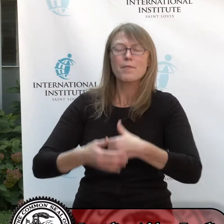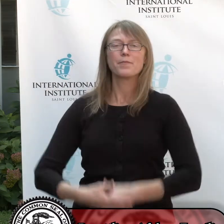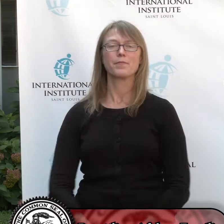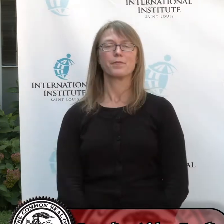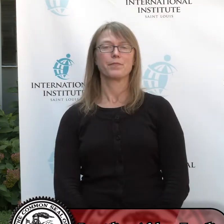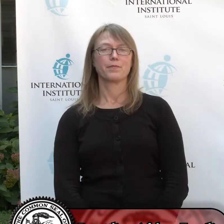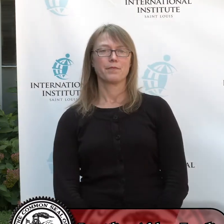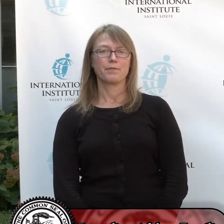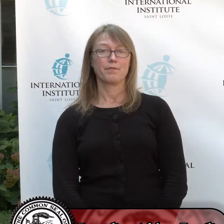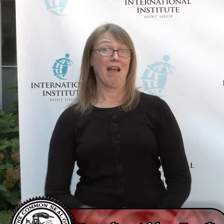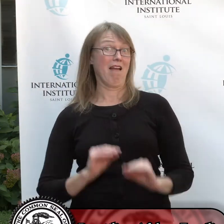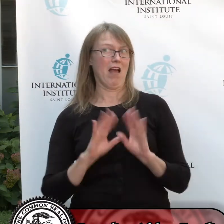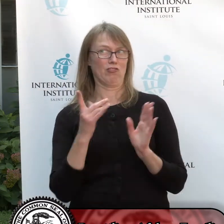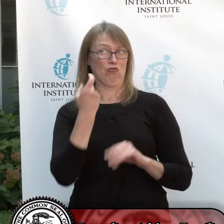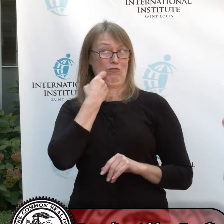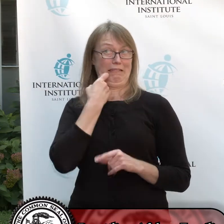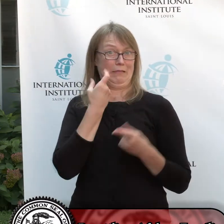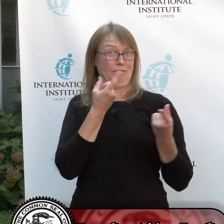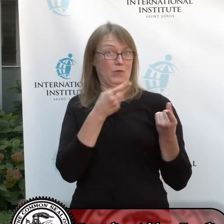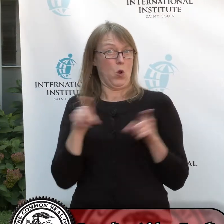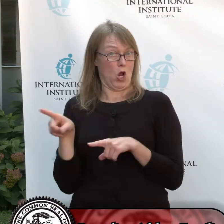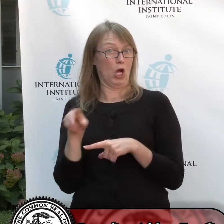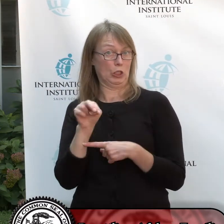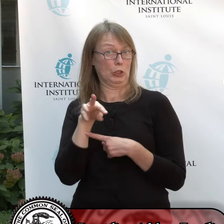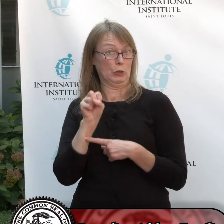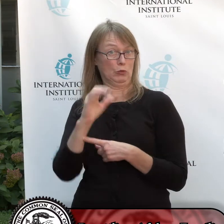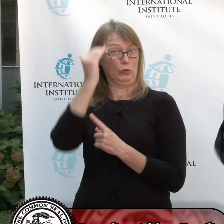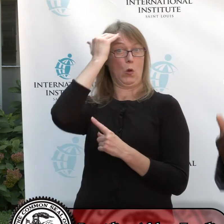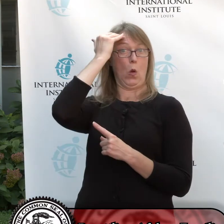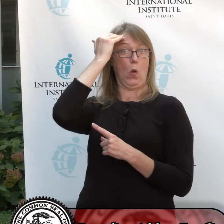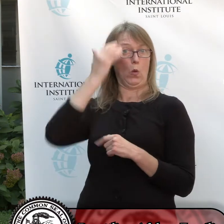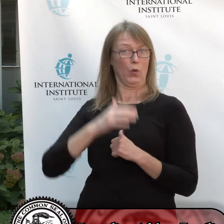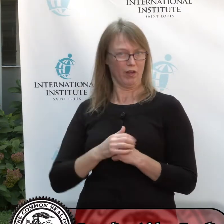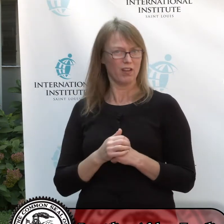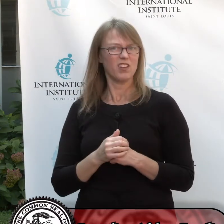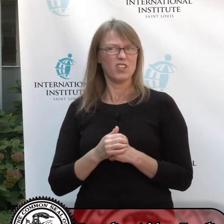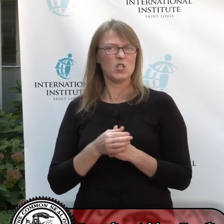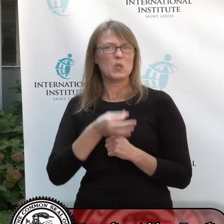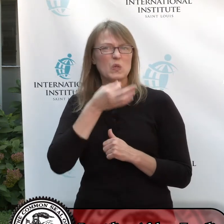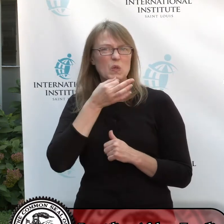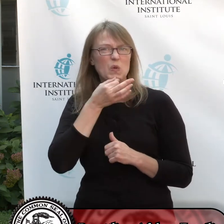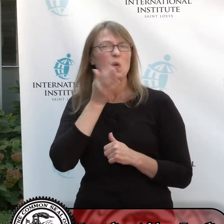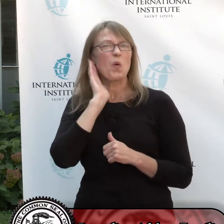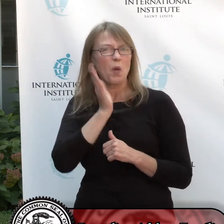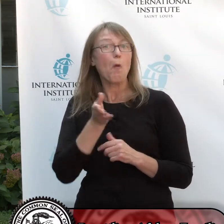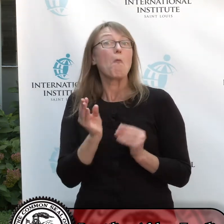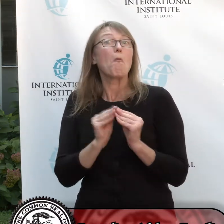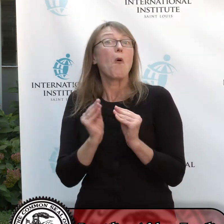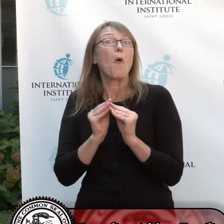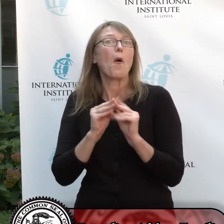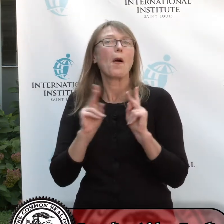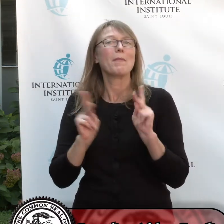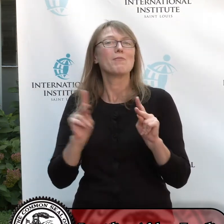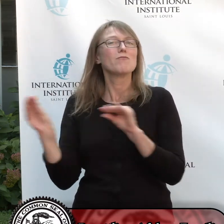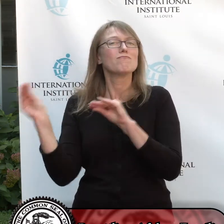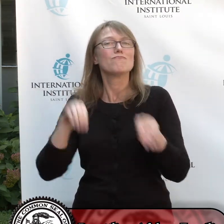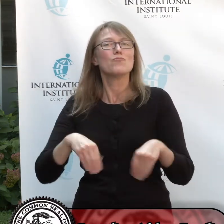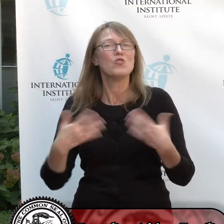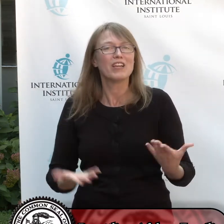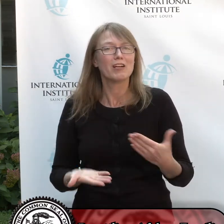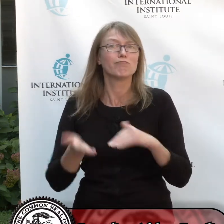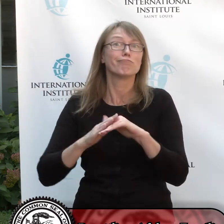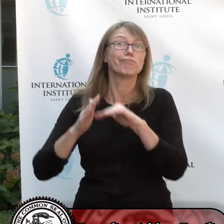recent developments, we know that there's going to be a significant wave of arrivals coming our